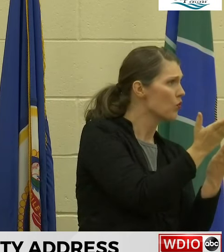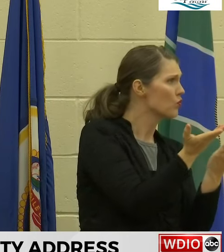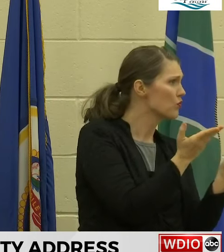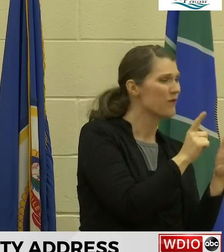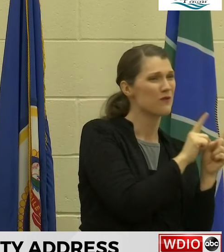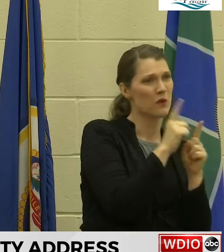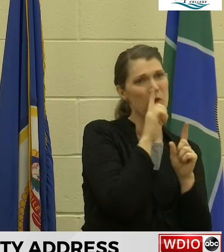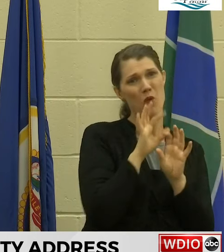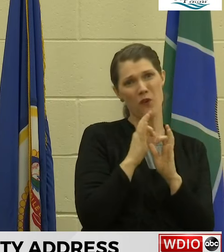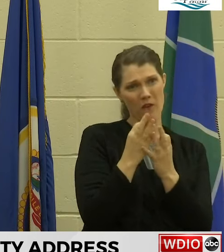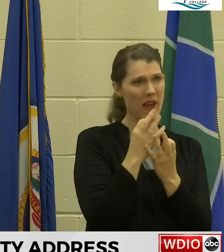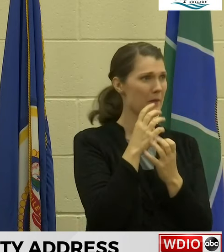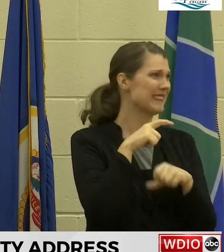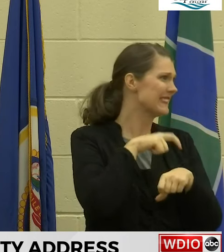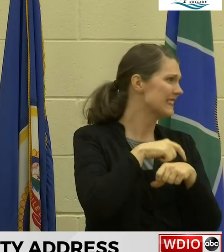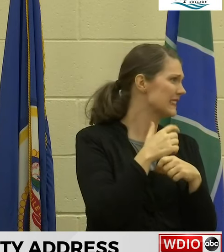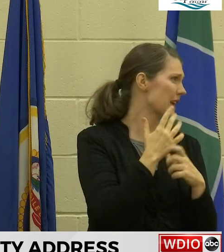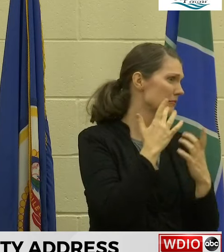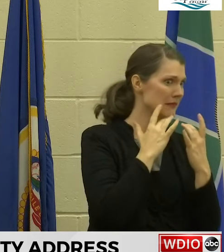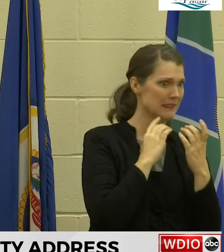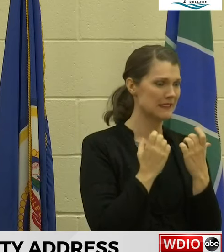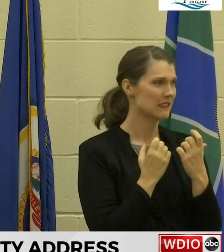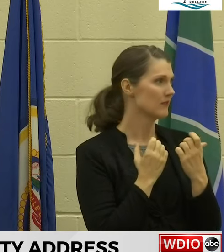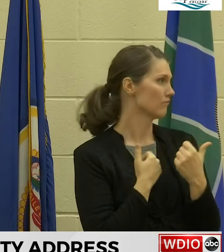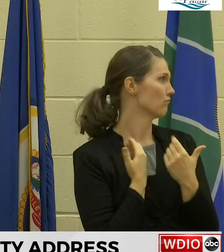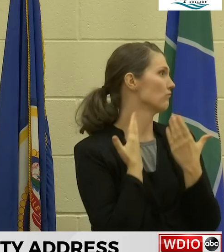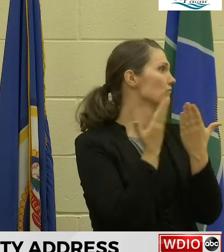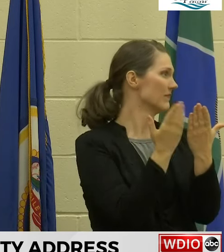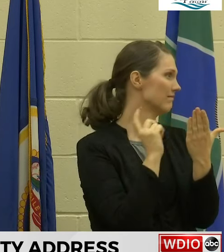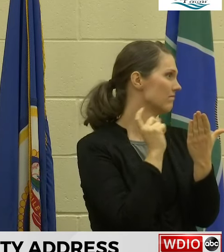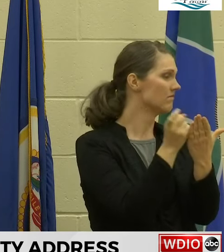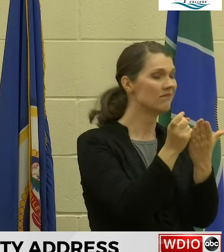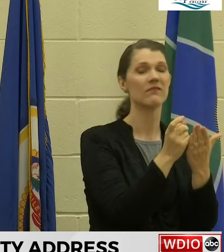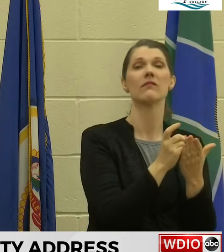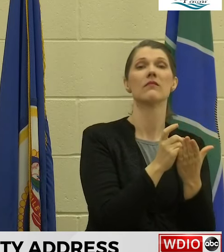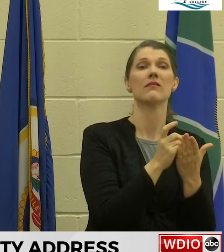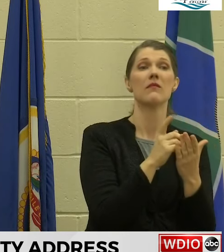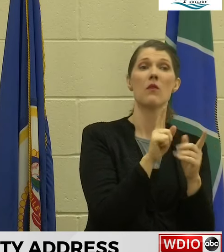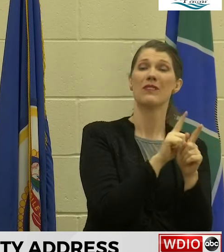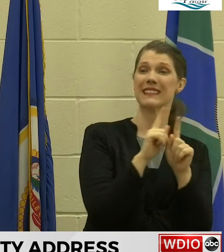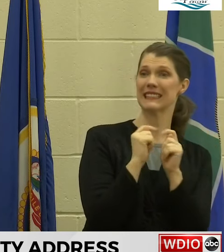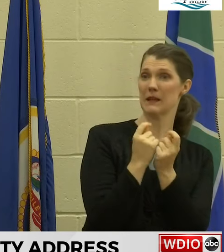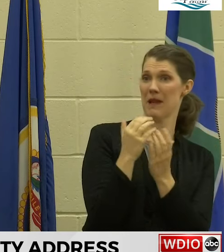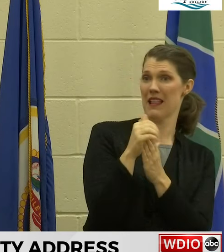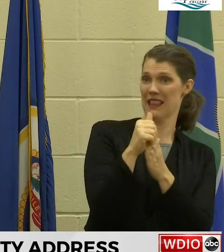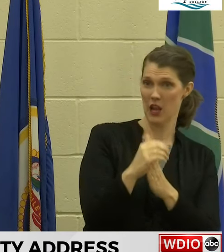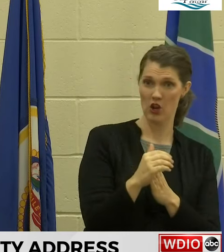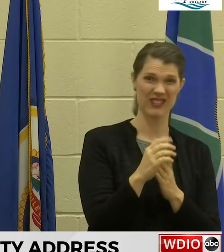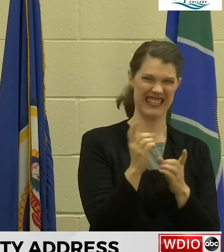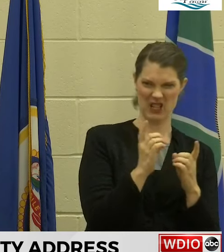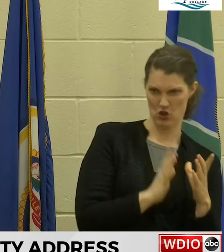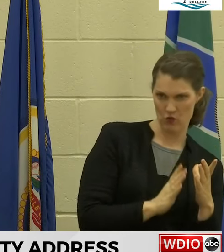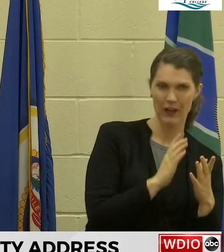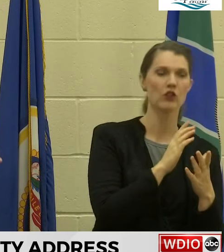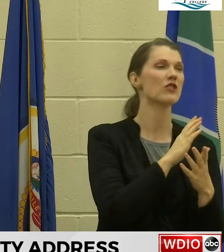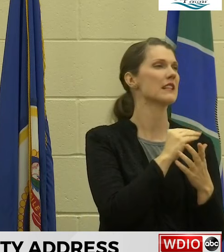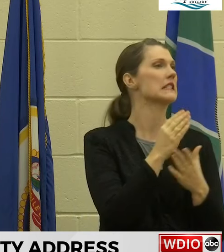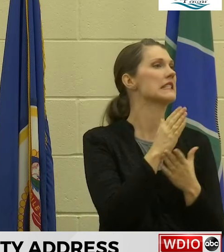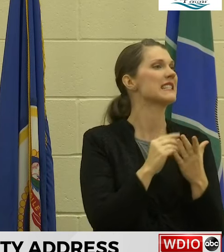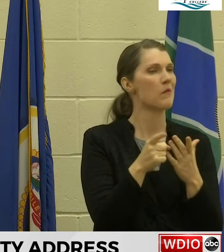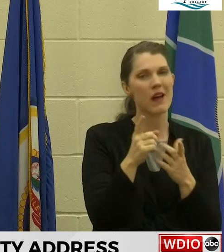well. And our leadership team is listed. That team of leaders includes our directors and